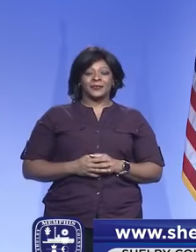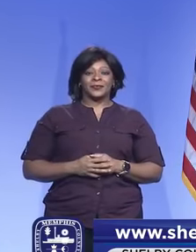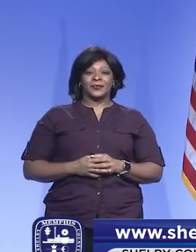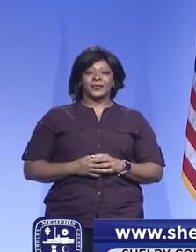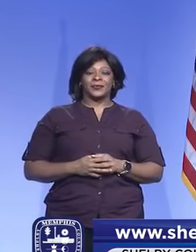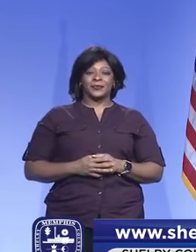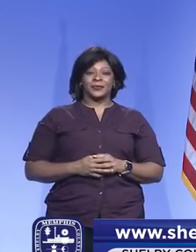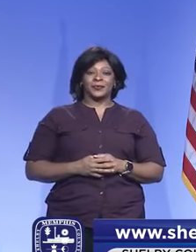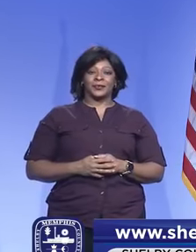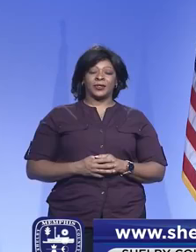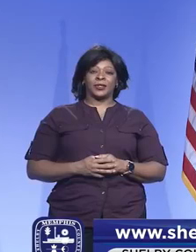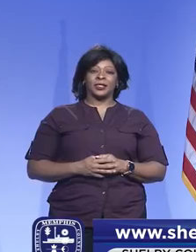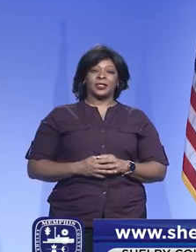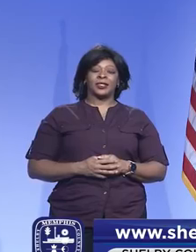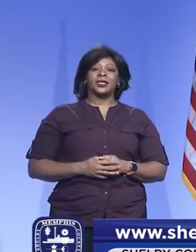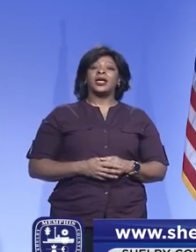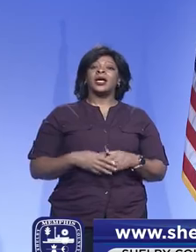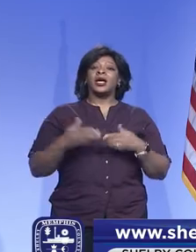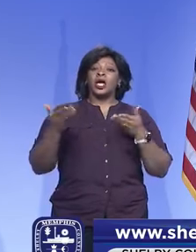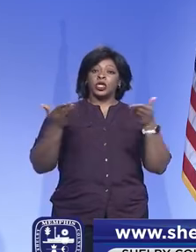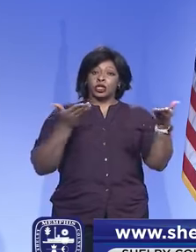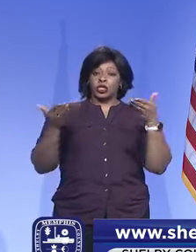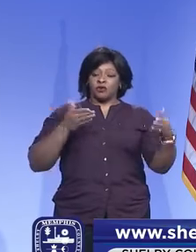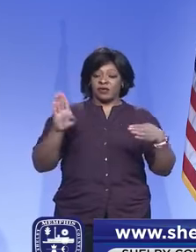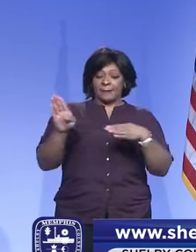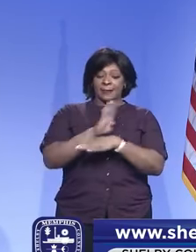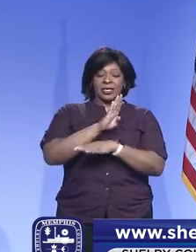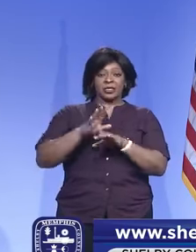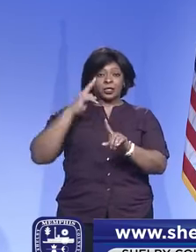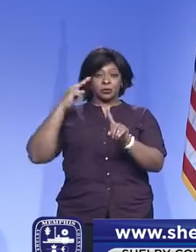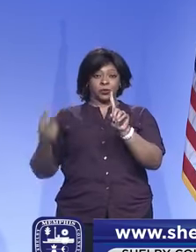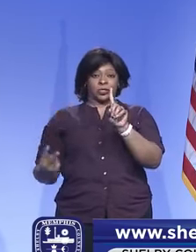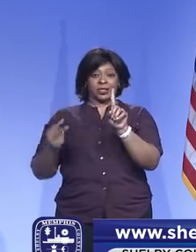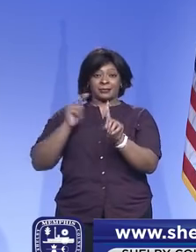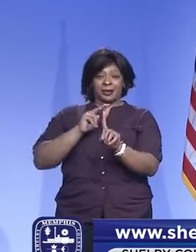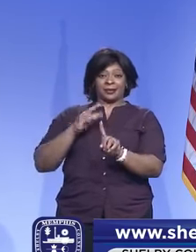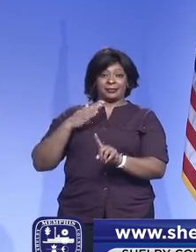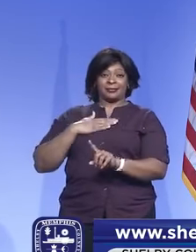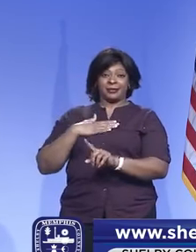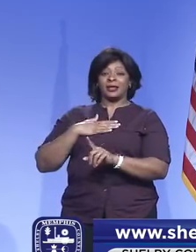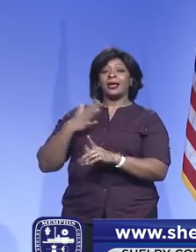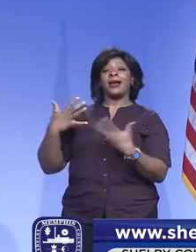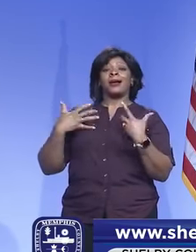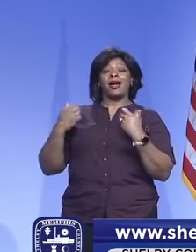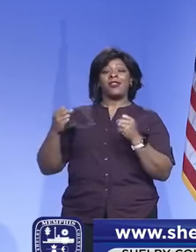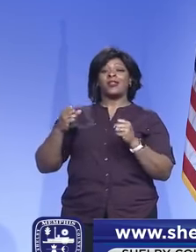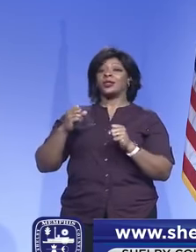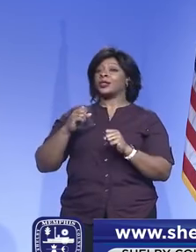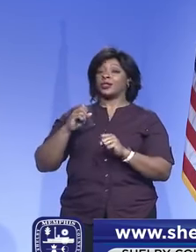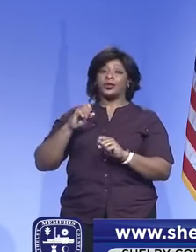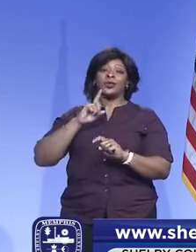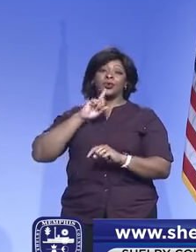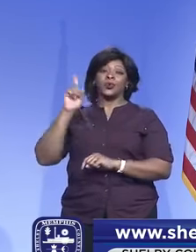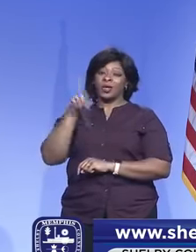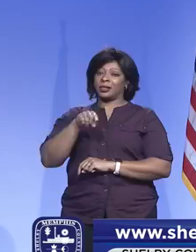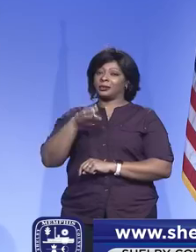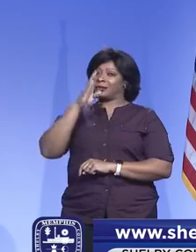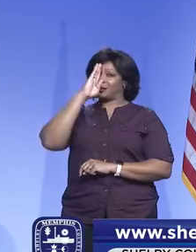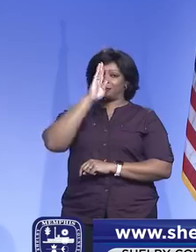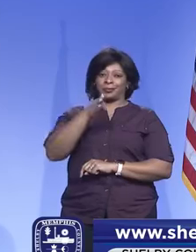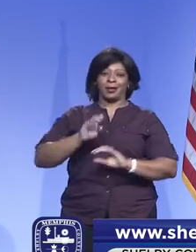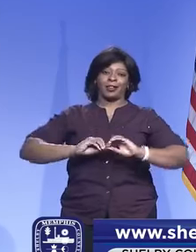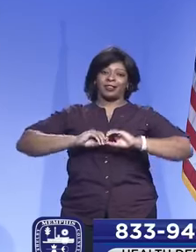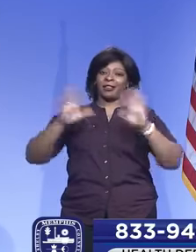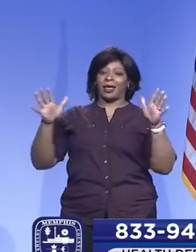From a service and business perspective, the health directive is very clear in what